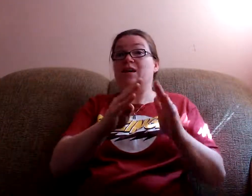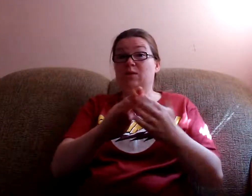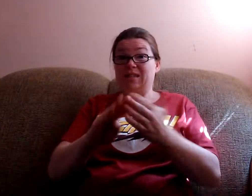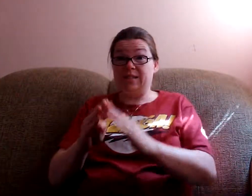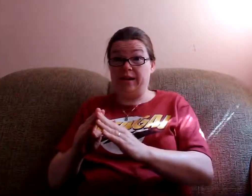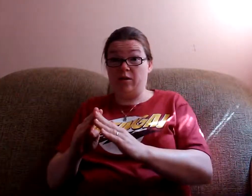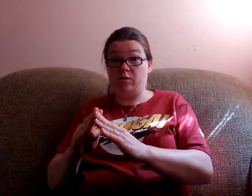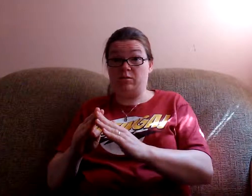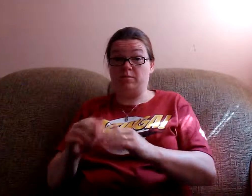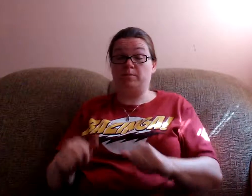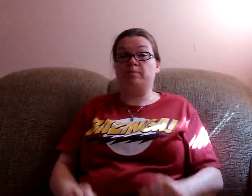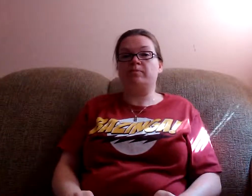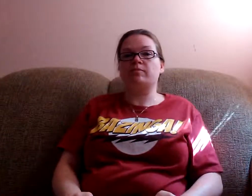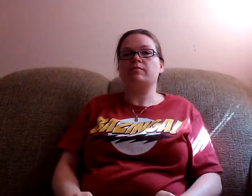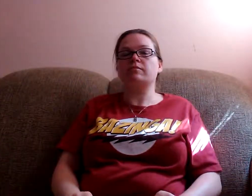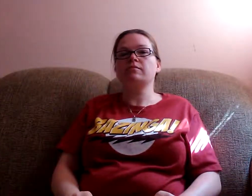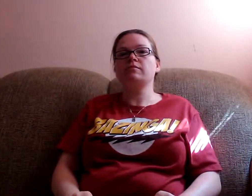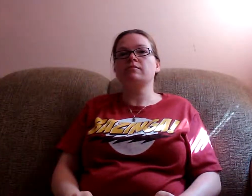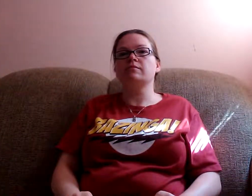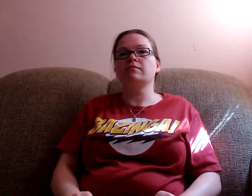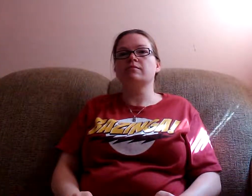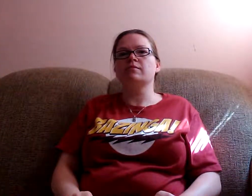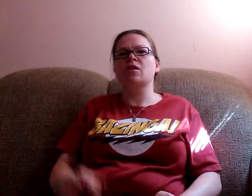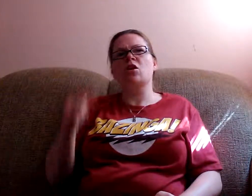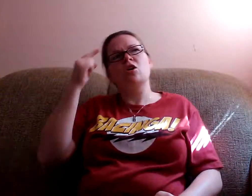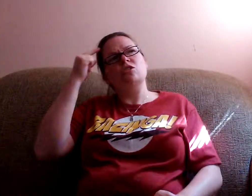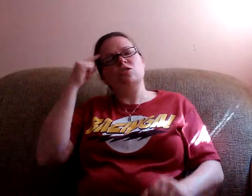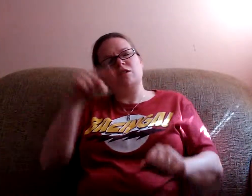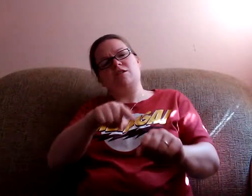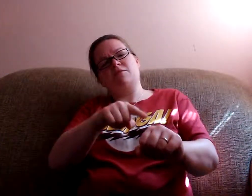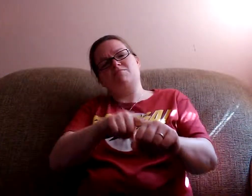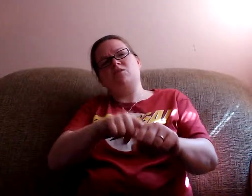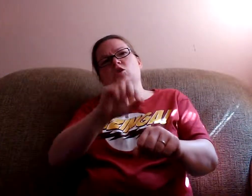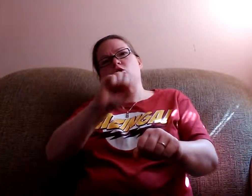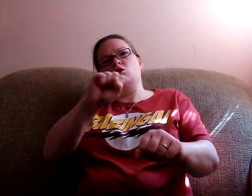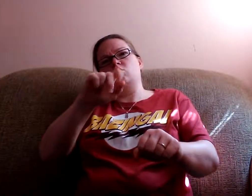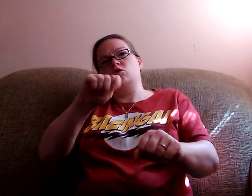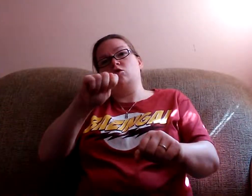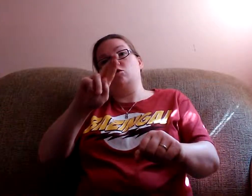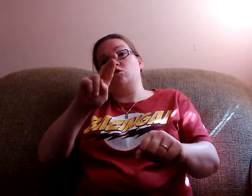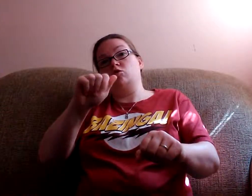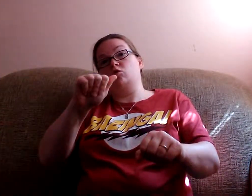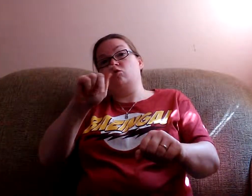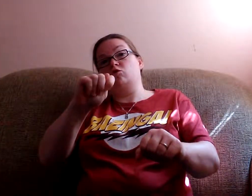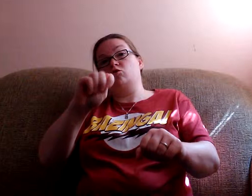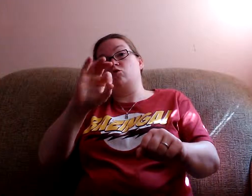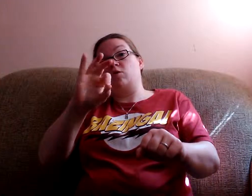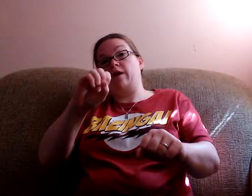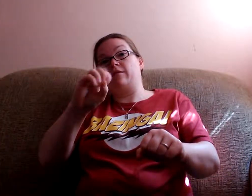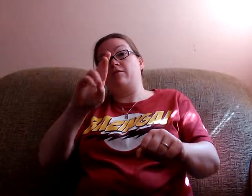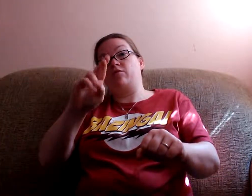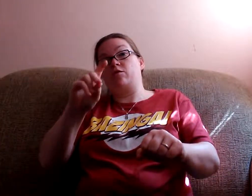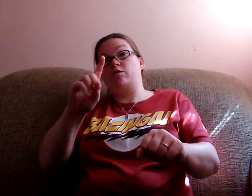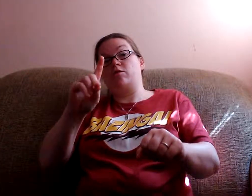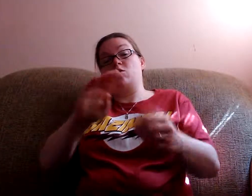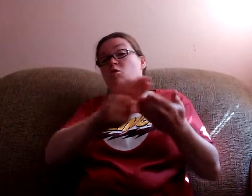era. So when we think about Stratford, it's a very small town, and yet it had something really important for a man like John